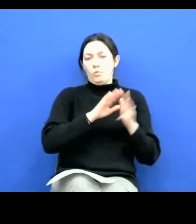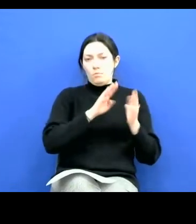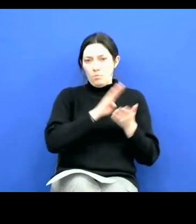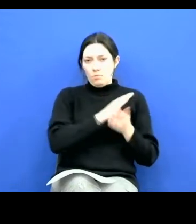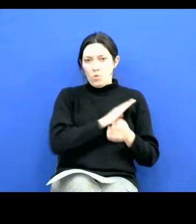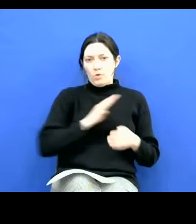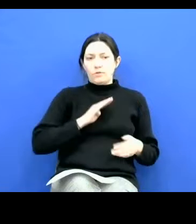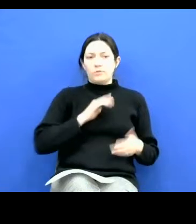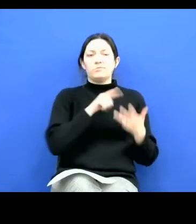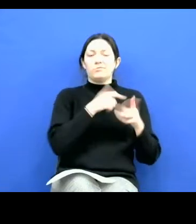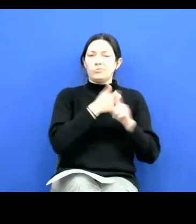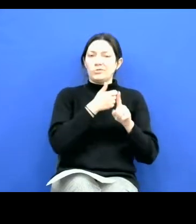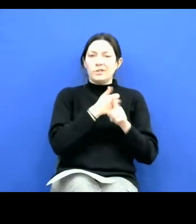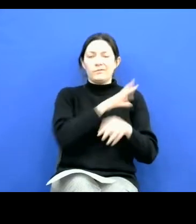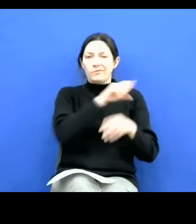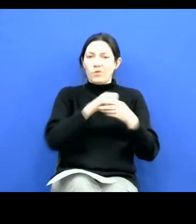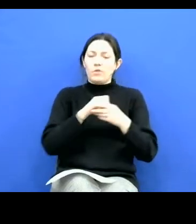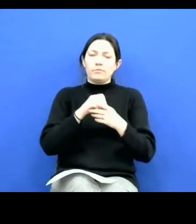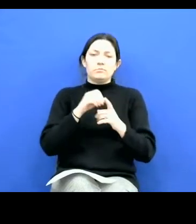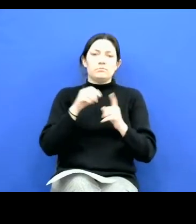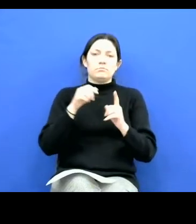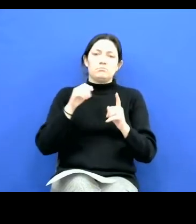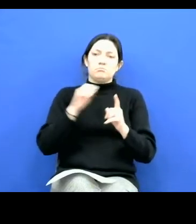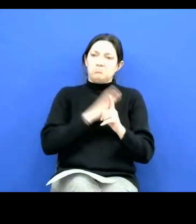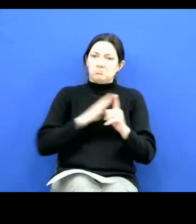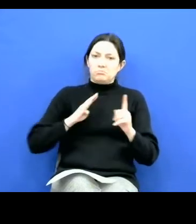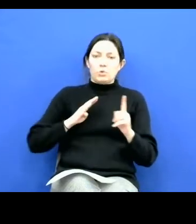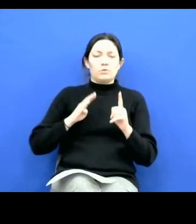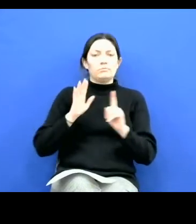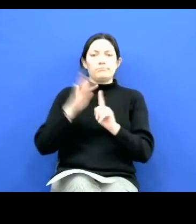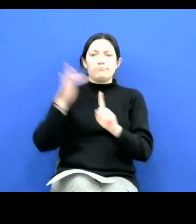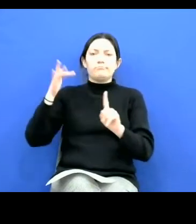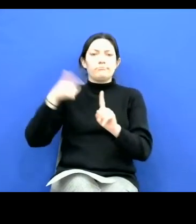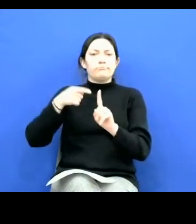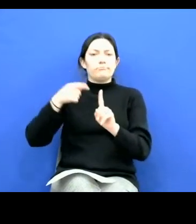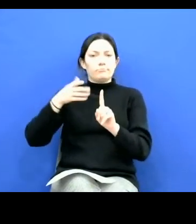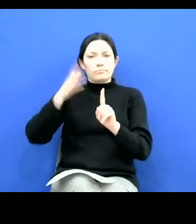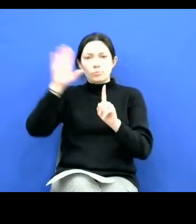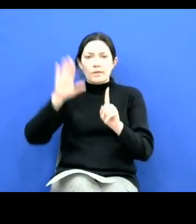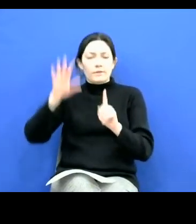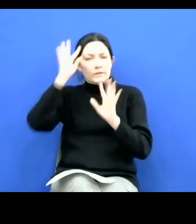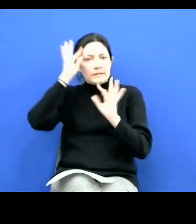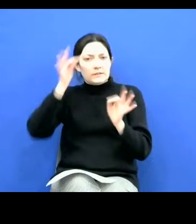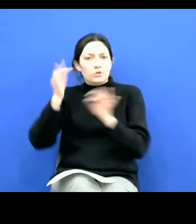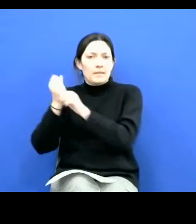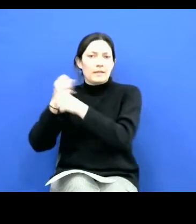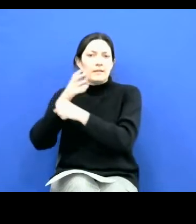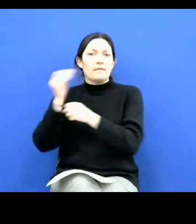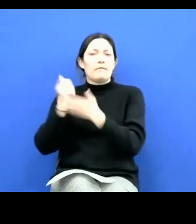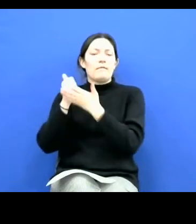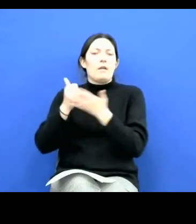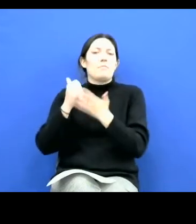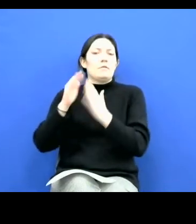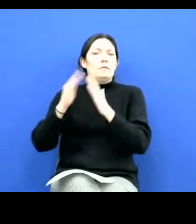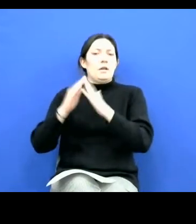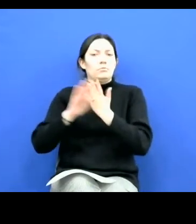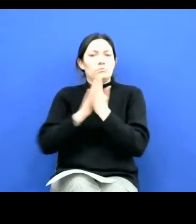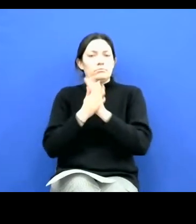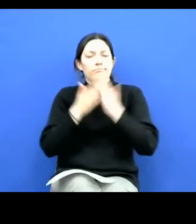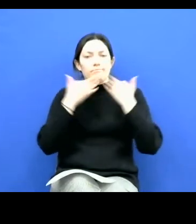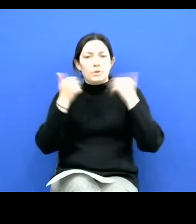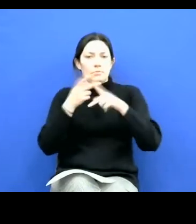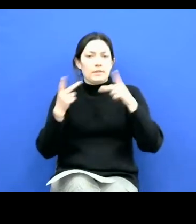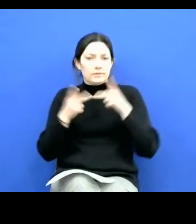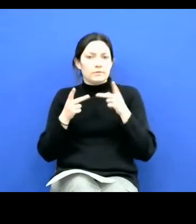town with distinction and excellence, providing great insight and experience in the decision-making and helping making the town a better place. Therefore,